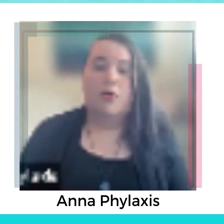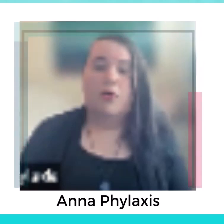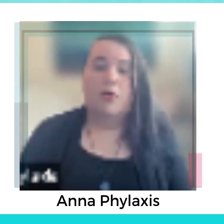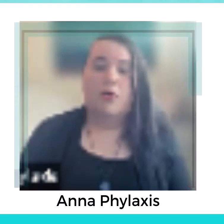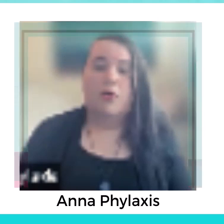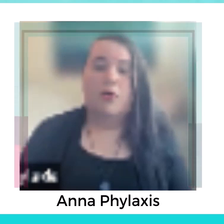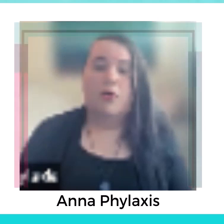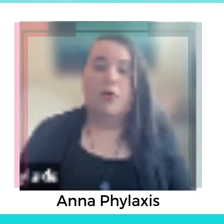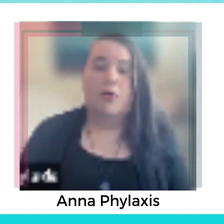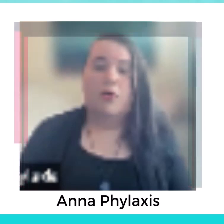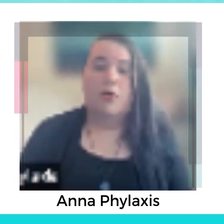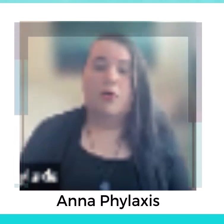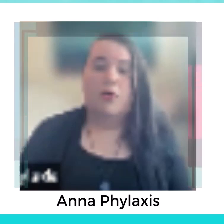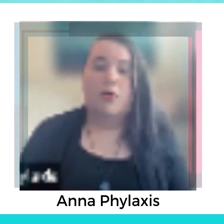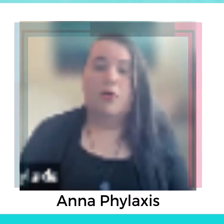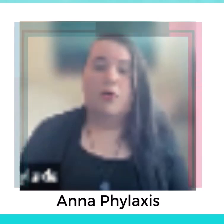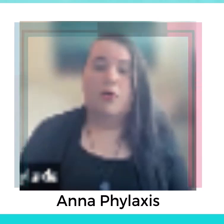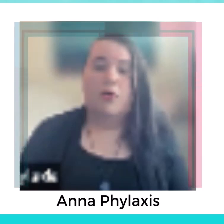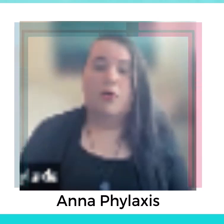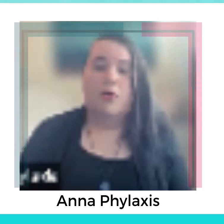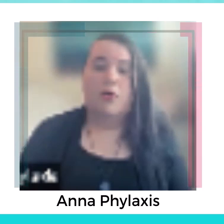As the previous speakers have so